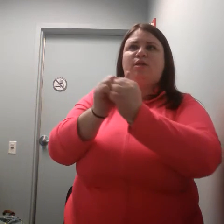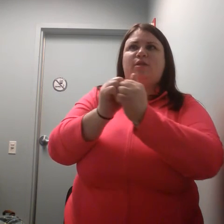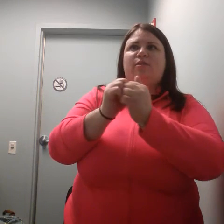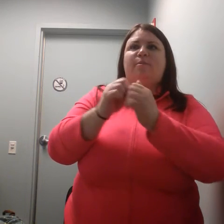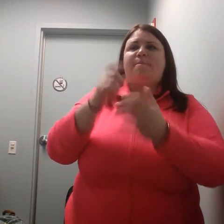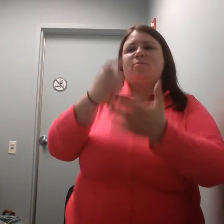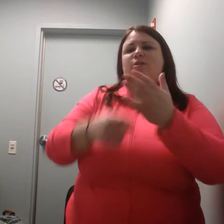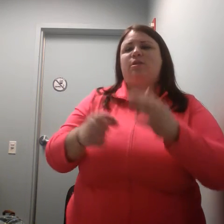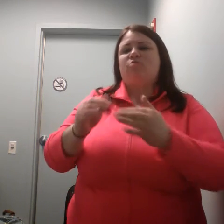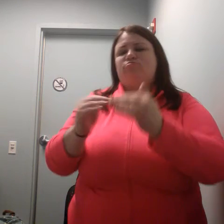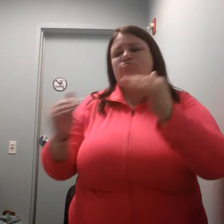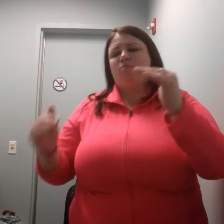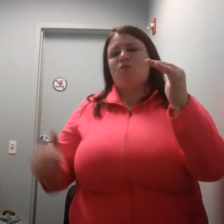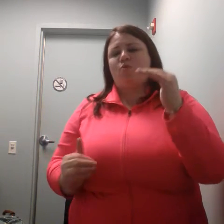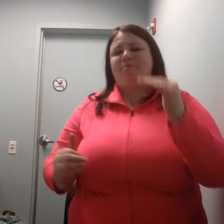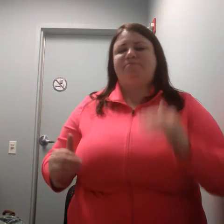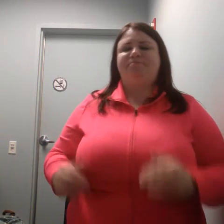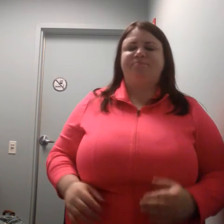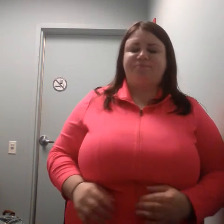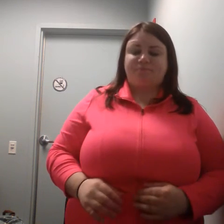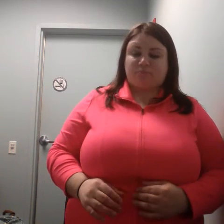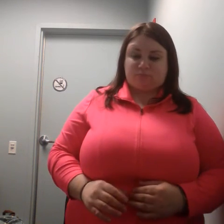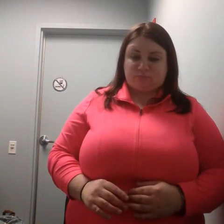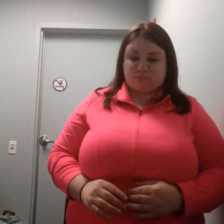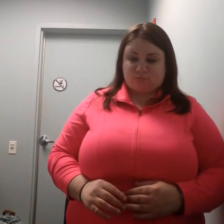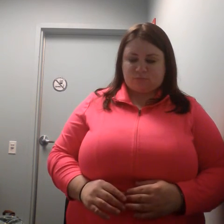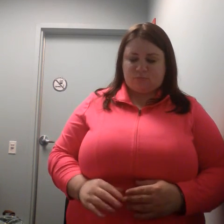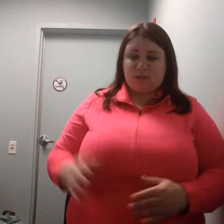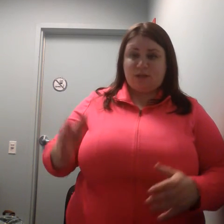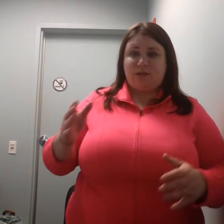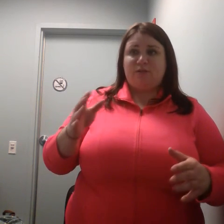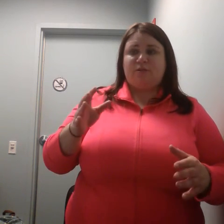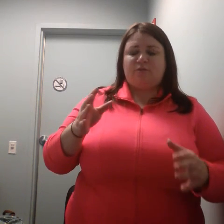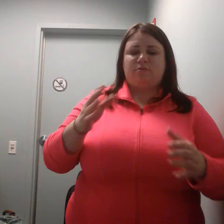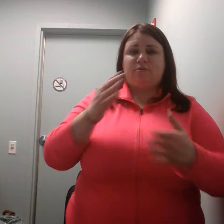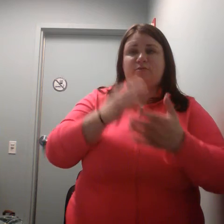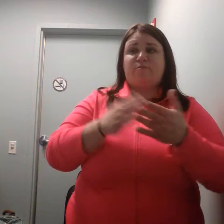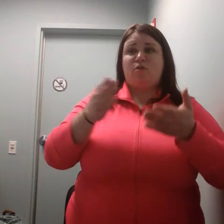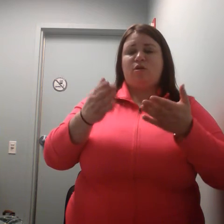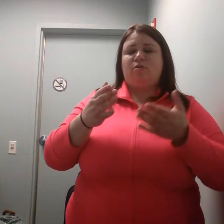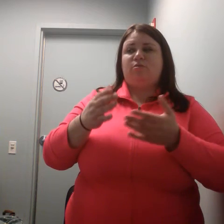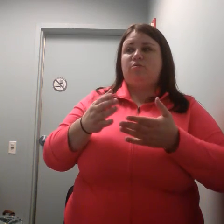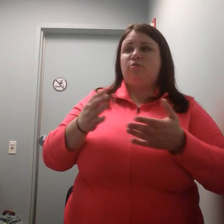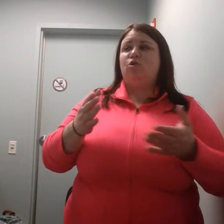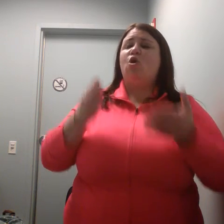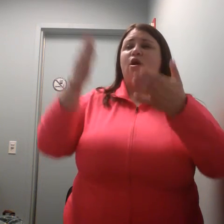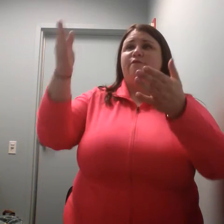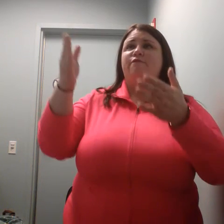stores are able to do so well, is they offer low prices on products that are relatively cheap.